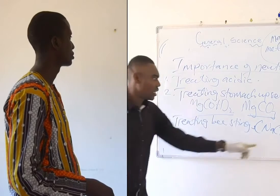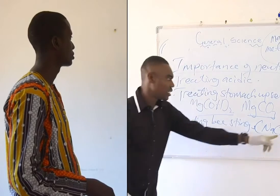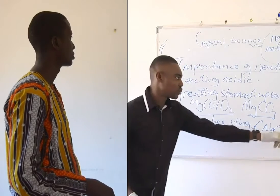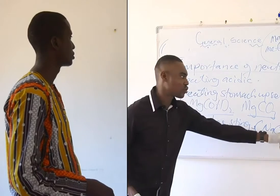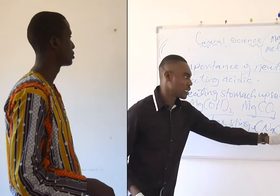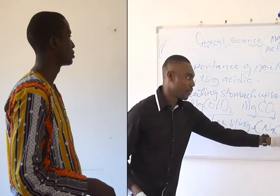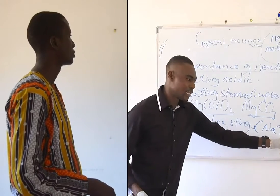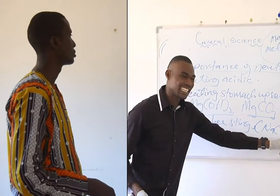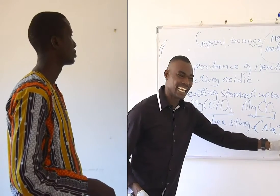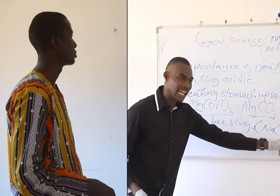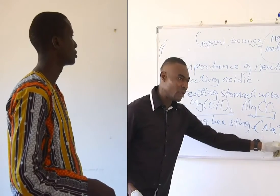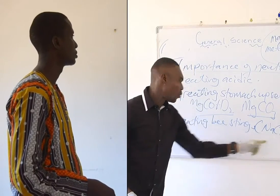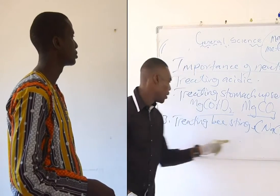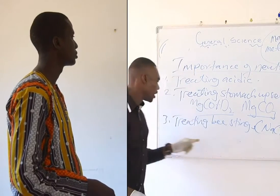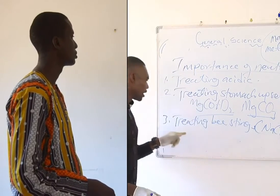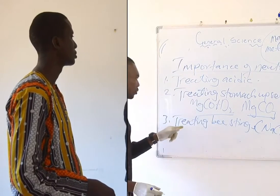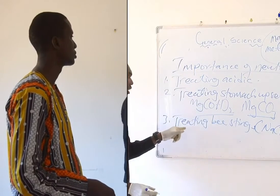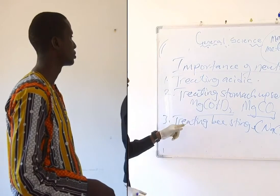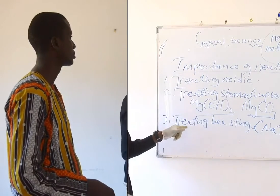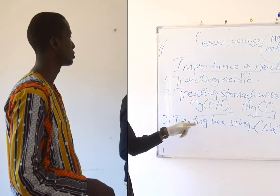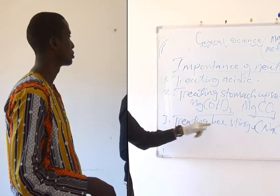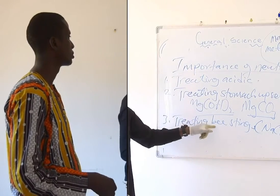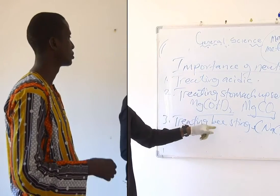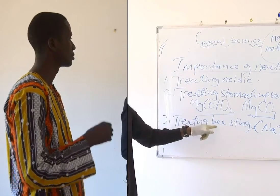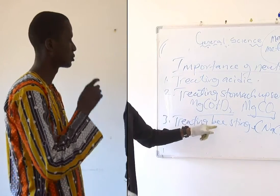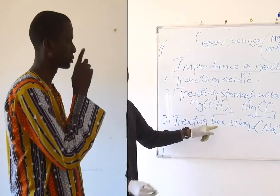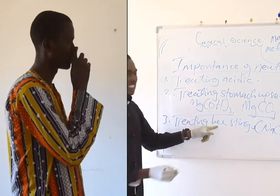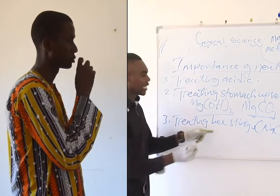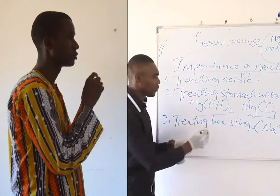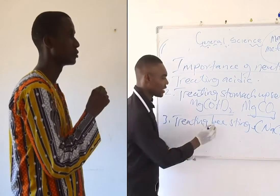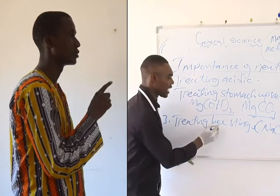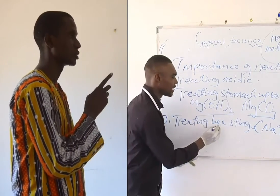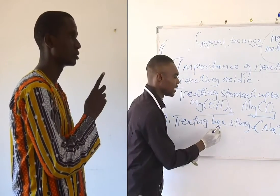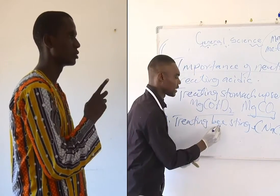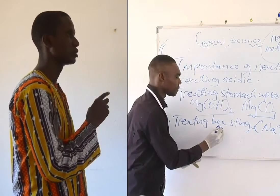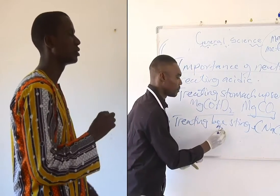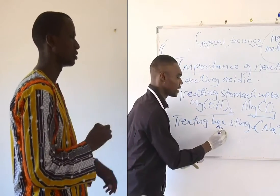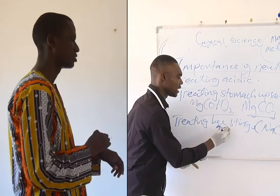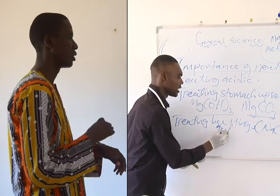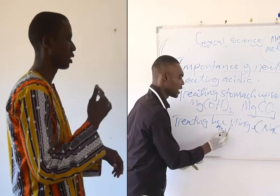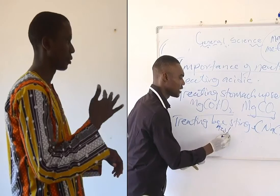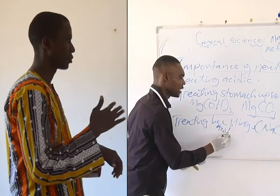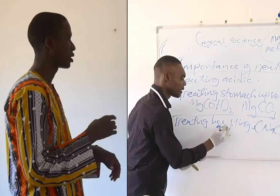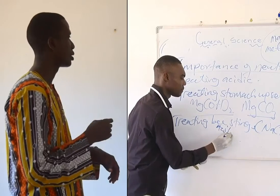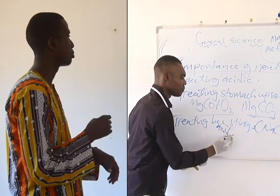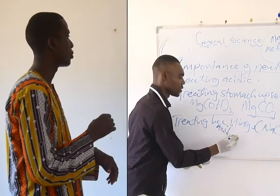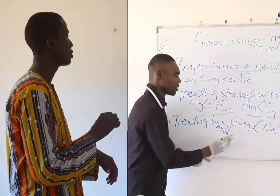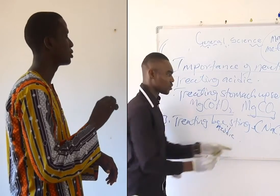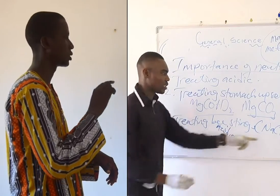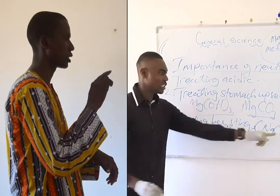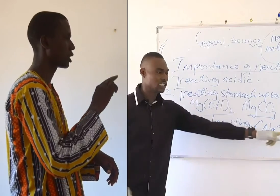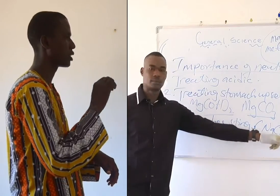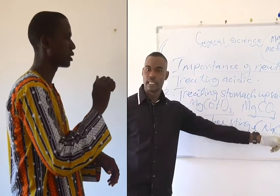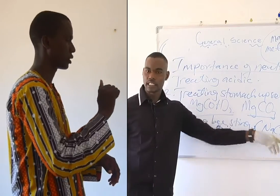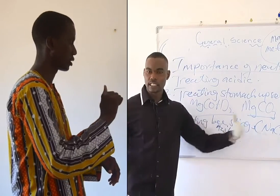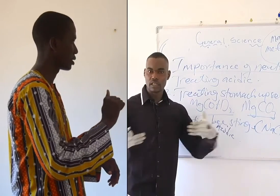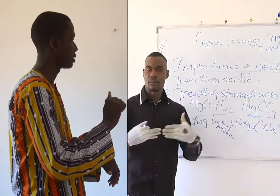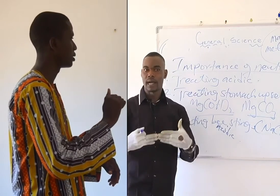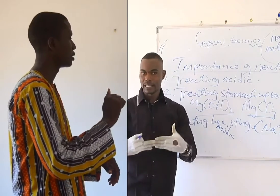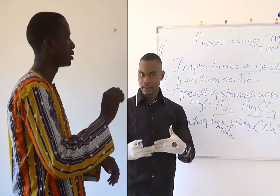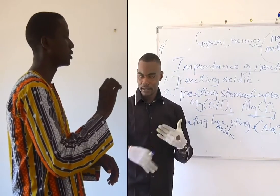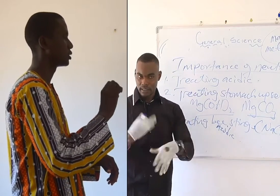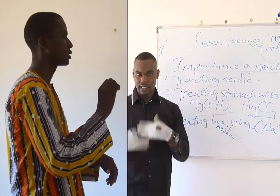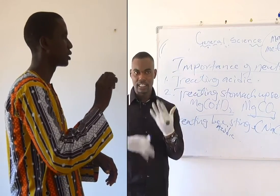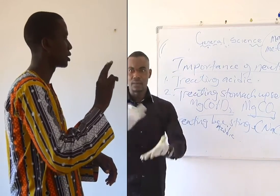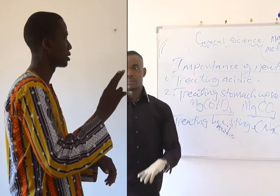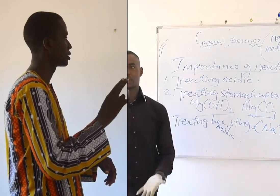because the carbonate here will neutralize the bee sting, which is acidic. The bee sting is acidic, so this is the base, they